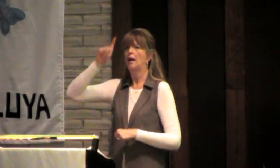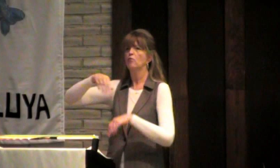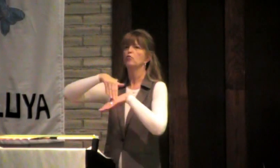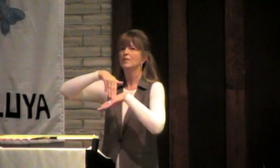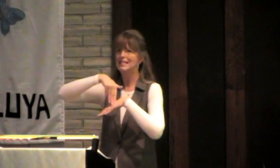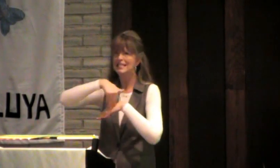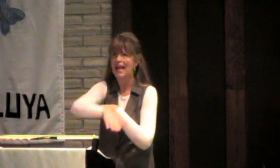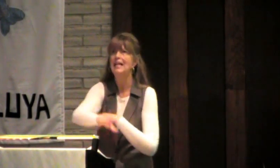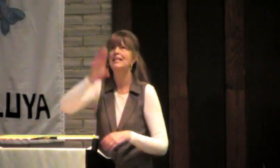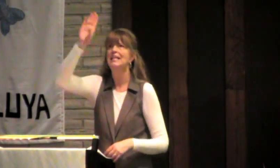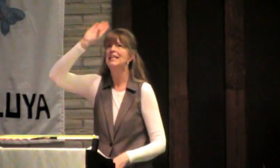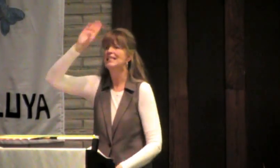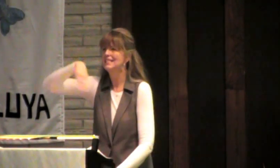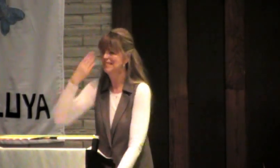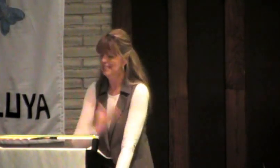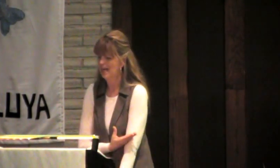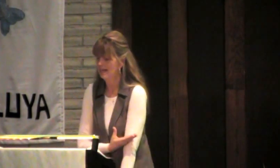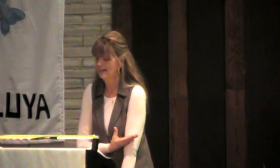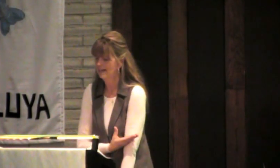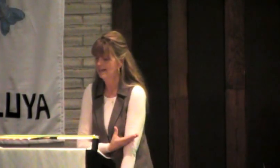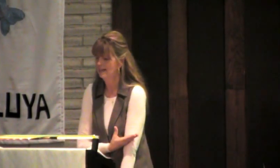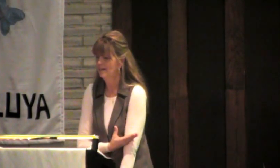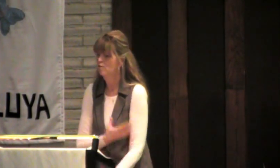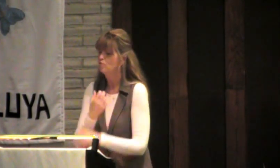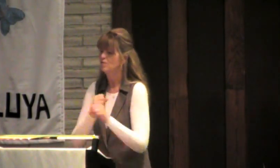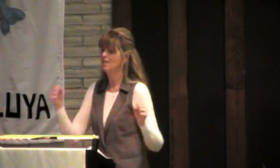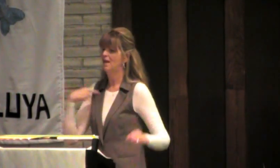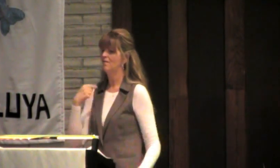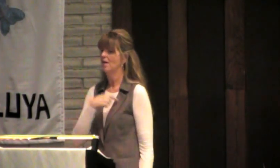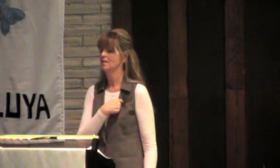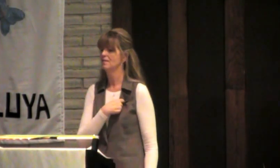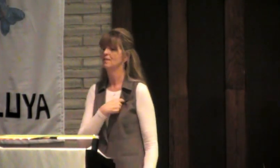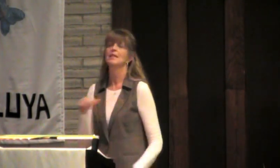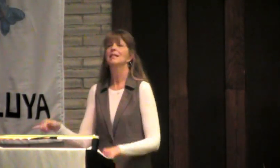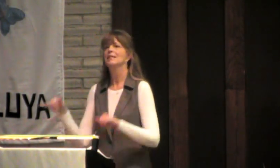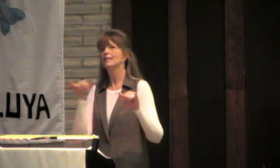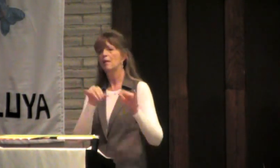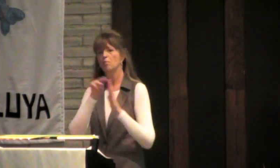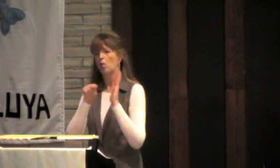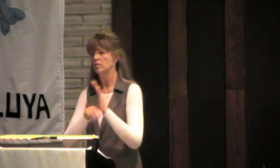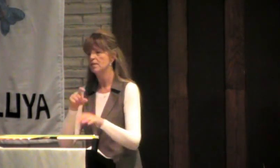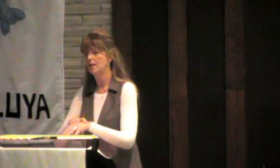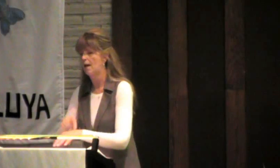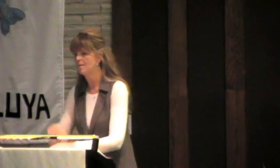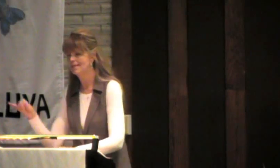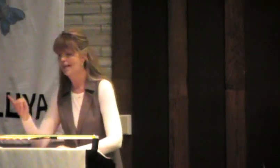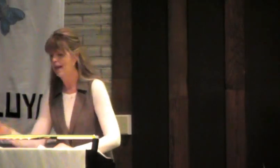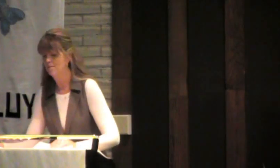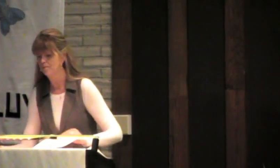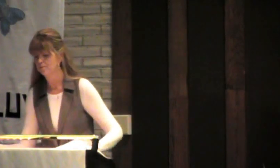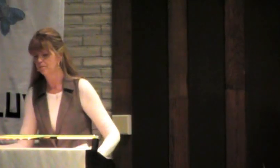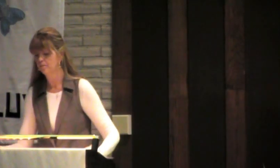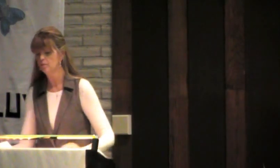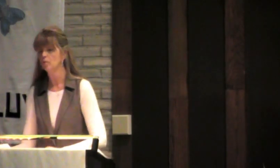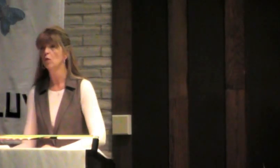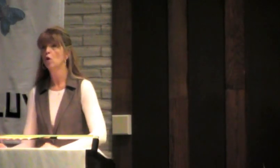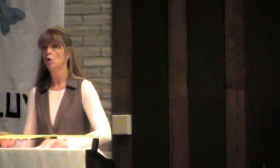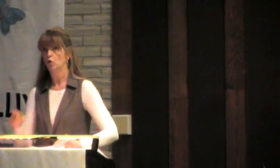But God's love was not enough, so he had to send his Son to save us. It's the same as during Moses' time.